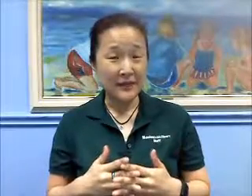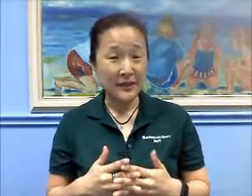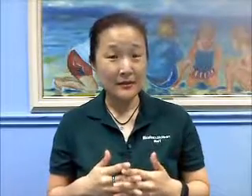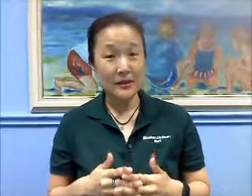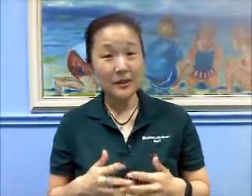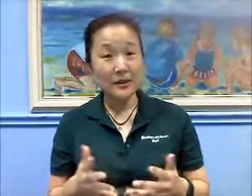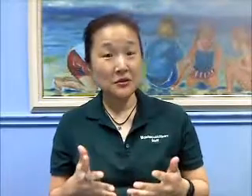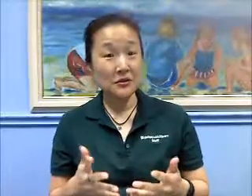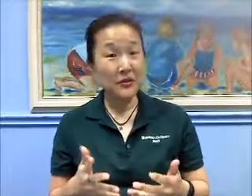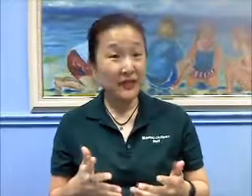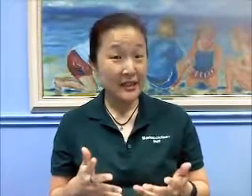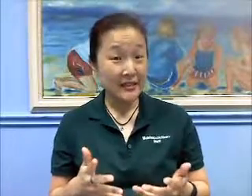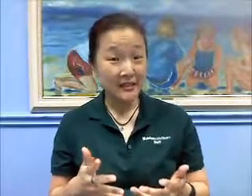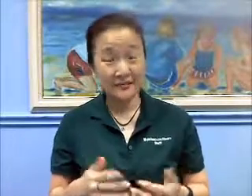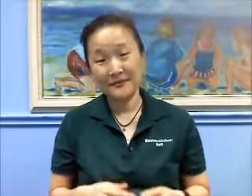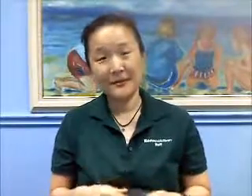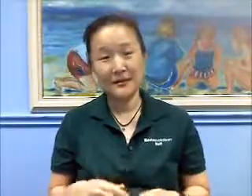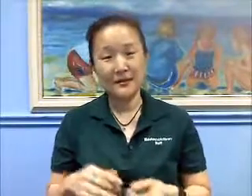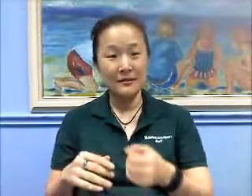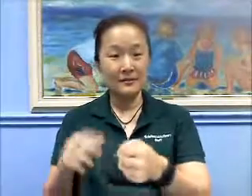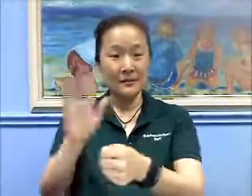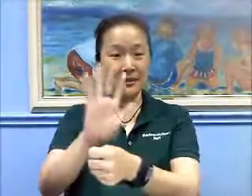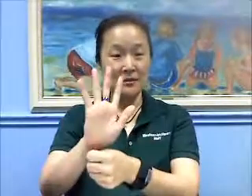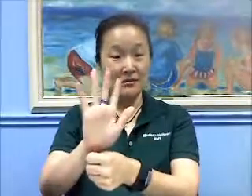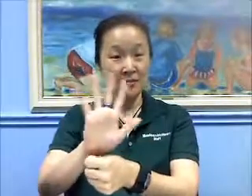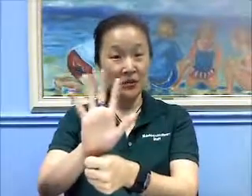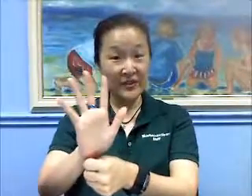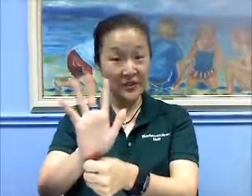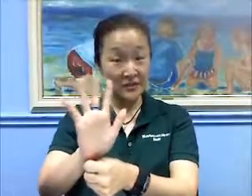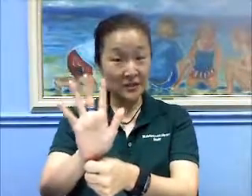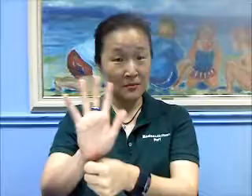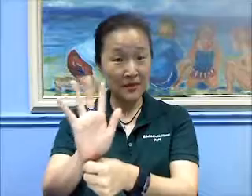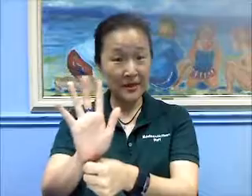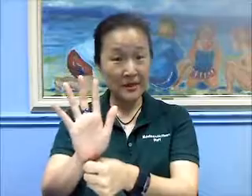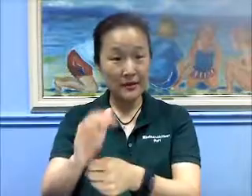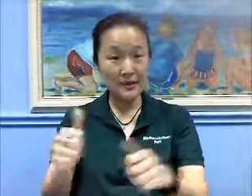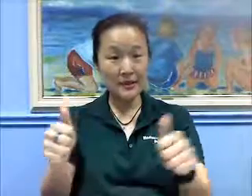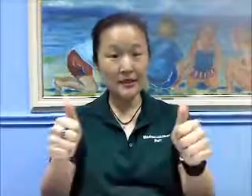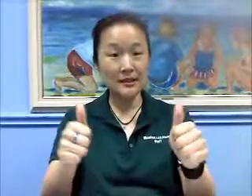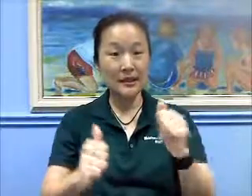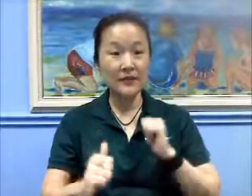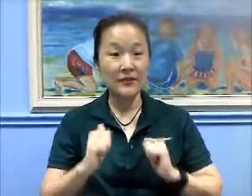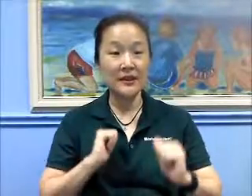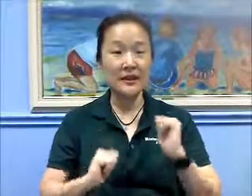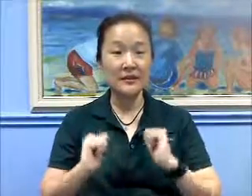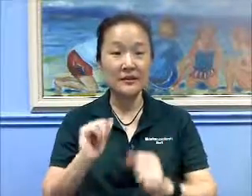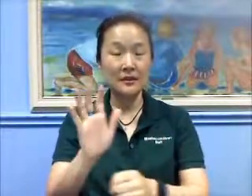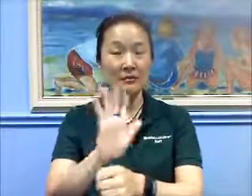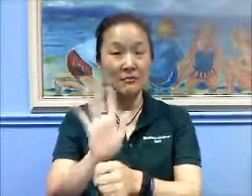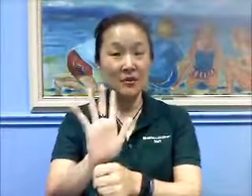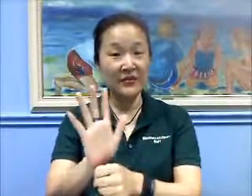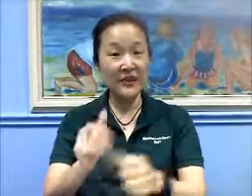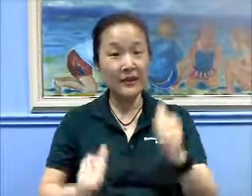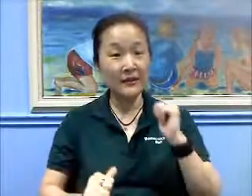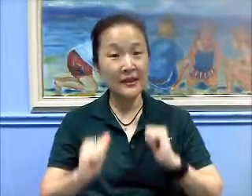fun, so you want to go to a movie theater. So you do movie, movie, and then this is a sign for theater. So movie